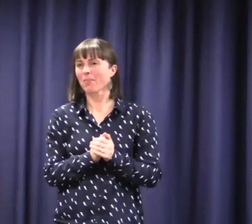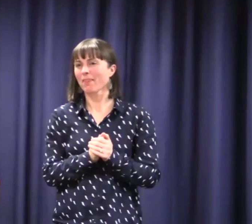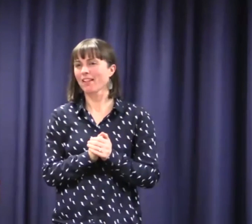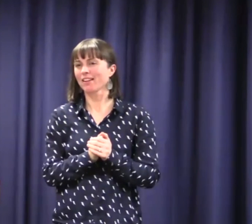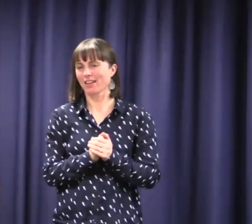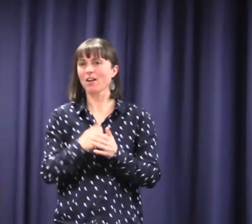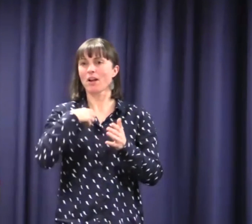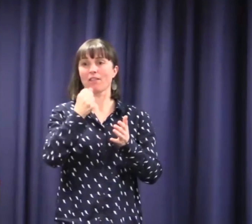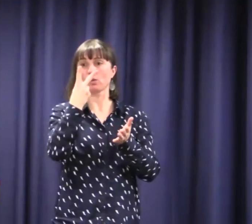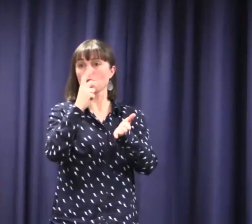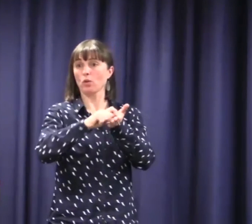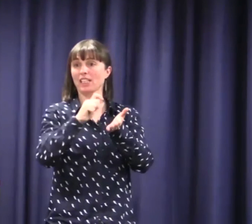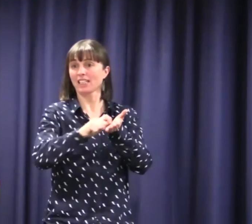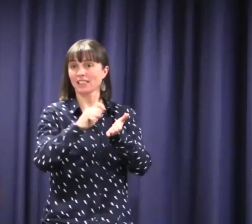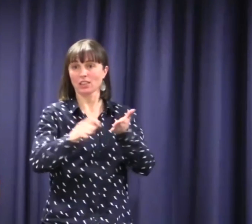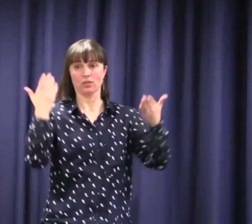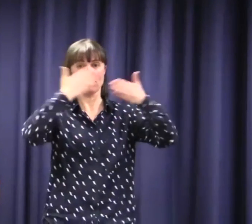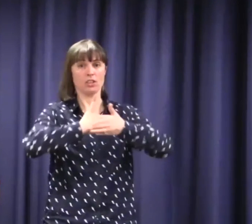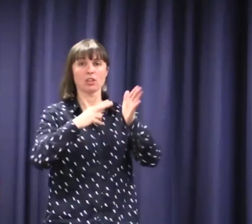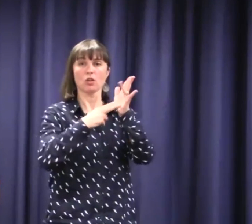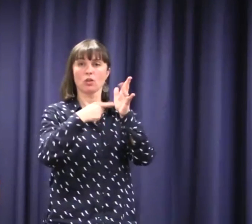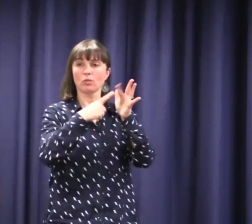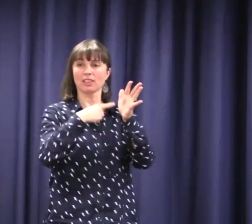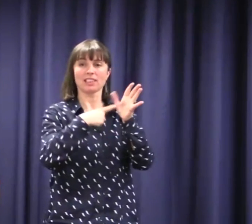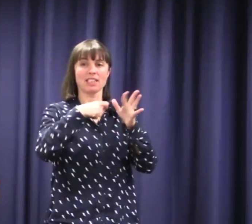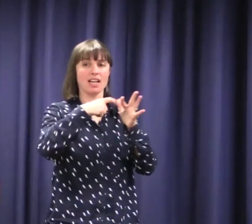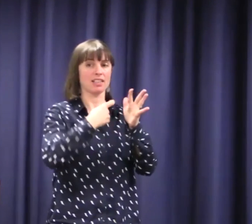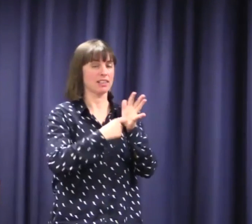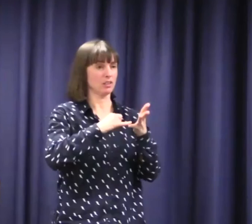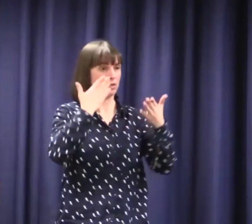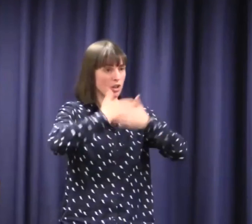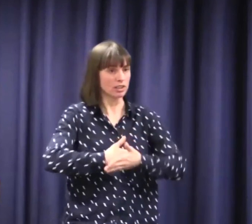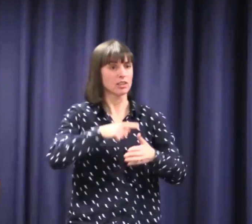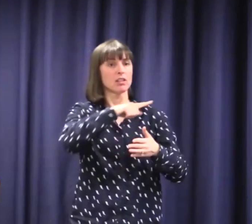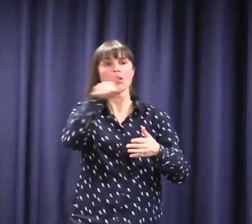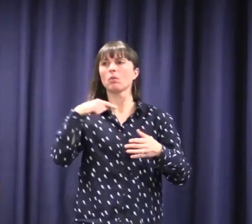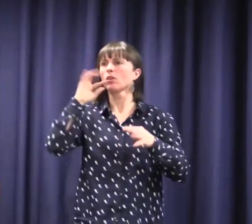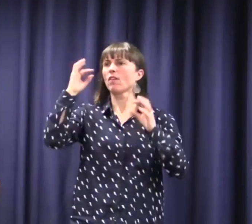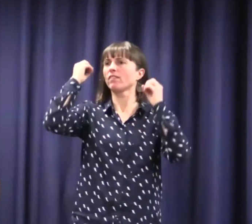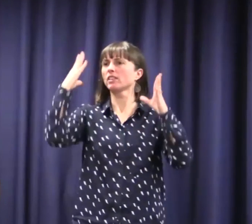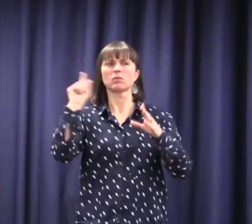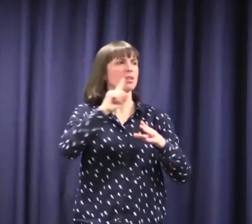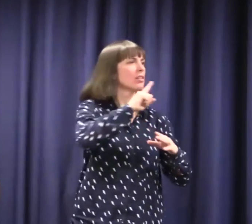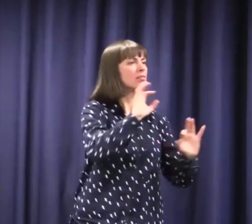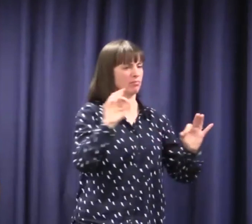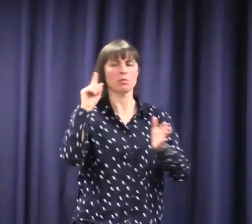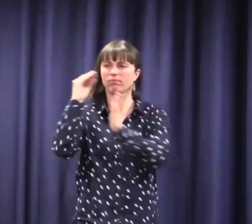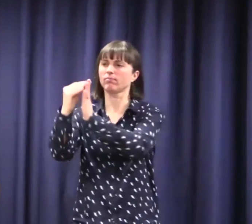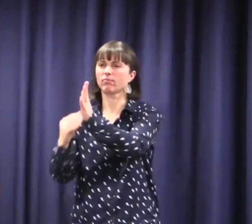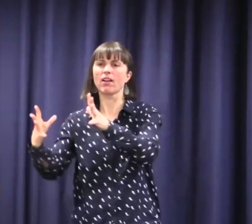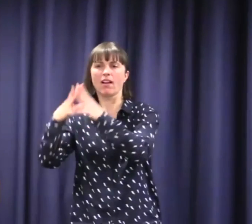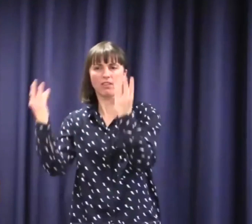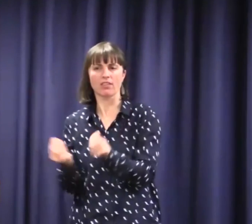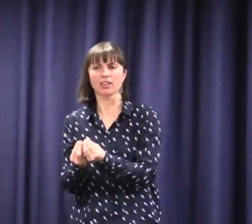from Deaf Victoria said, we've actually got two note takers here this evening, and please